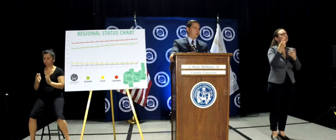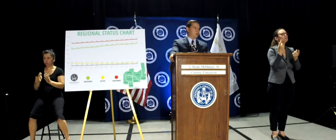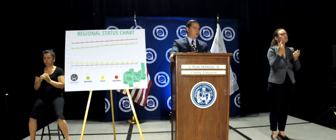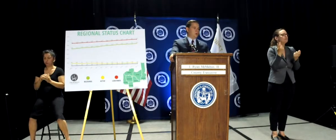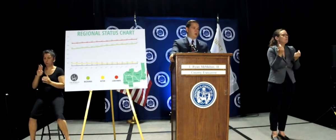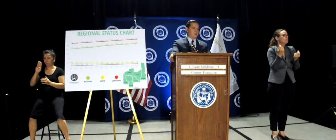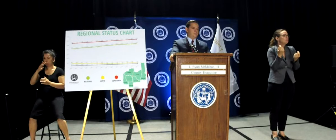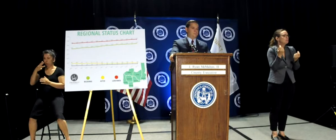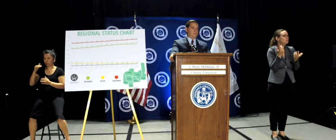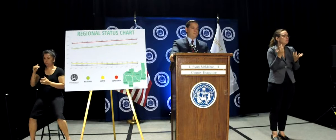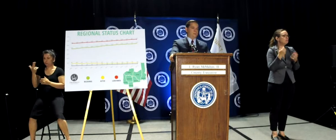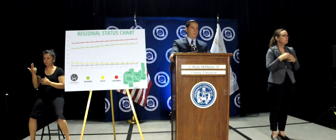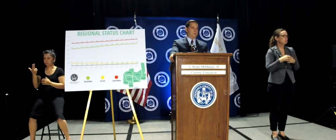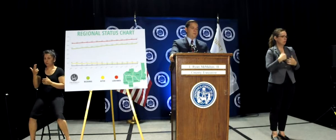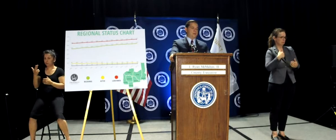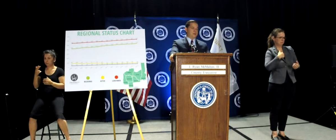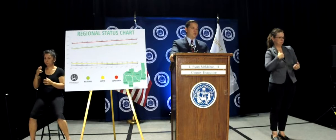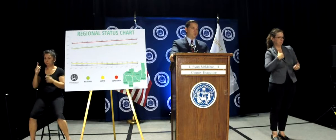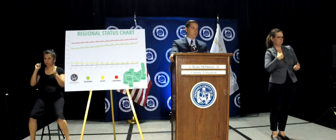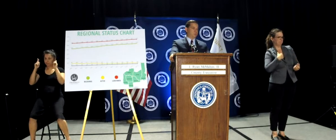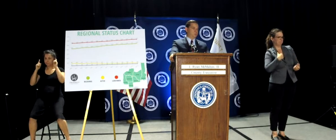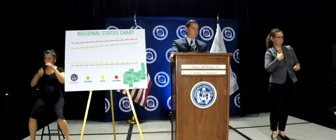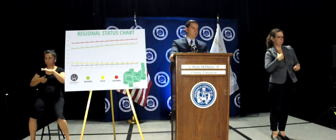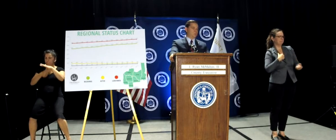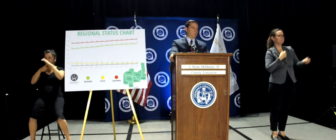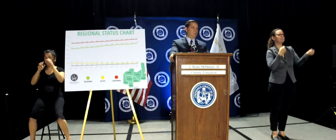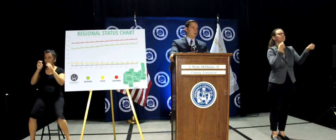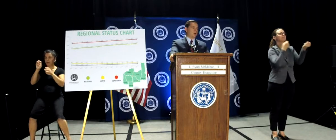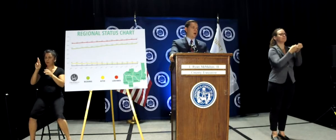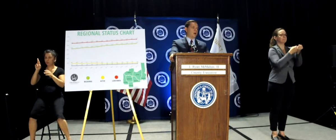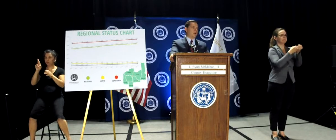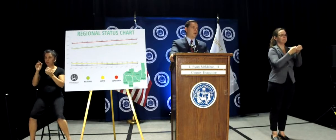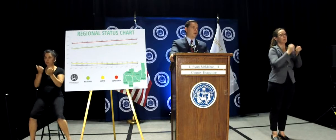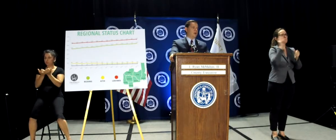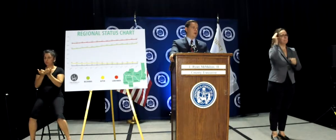about the statue.